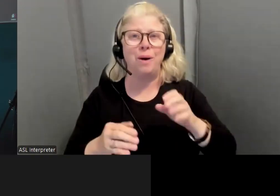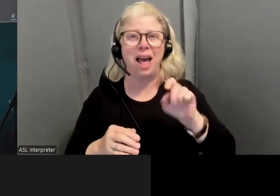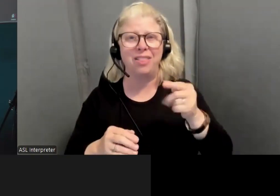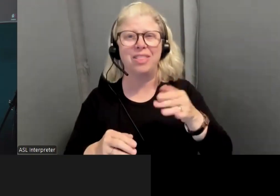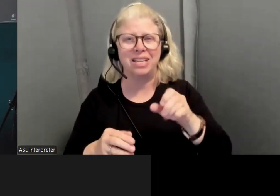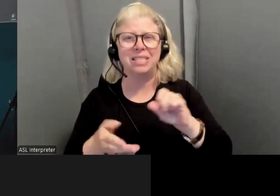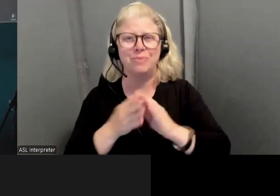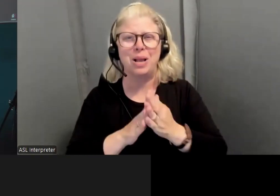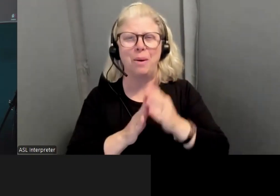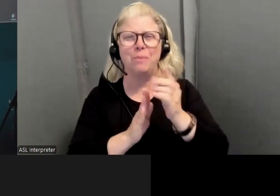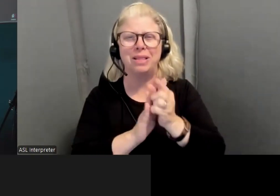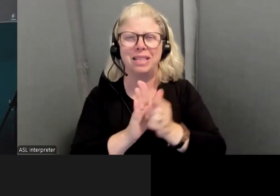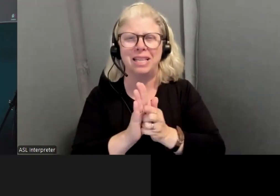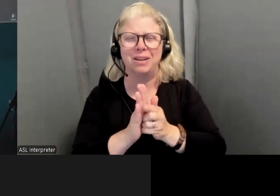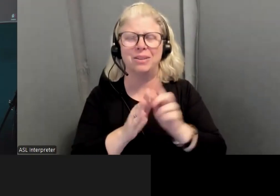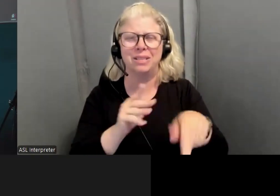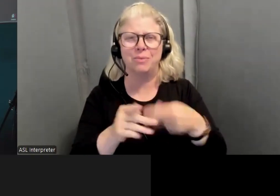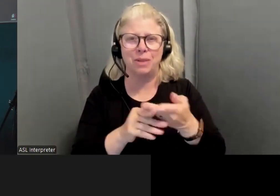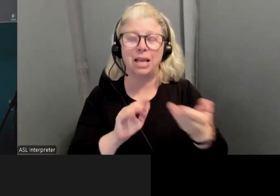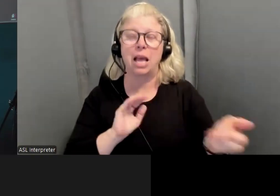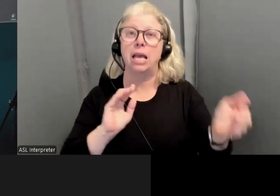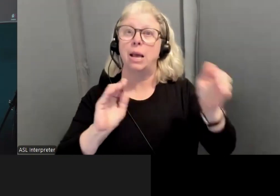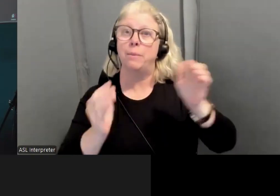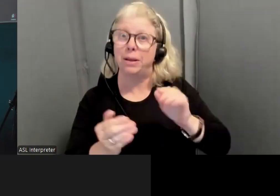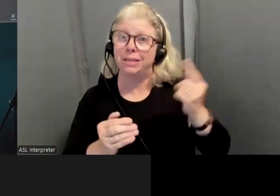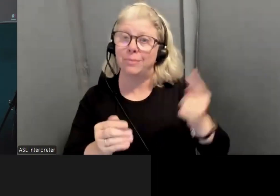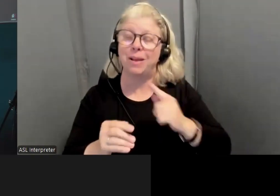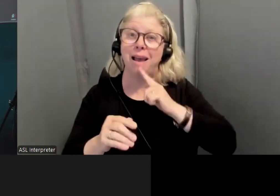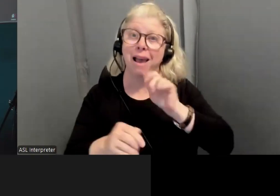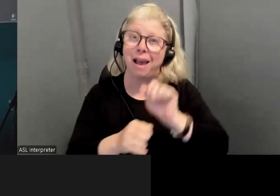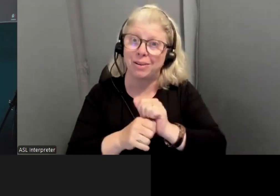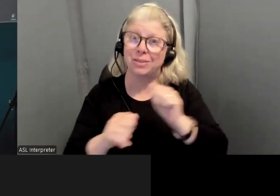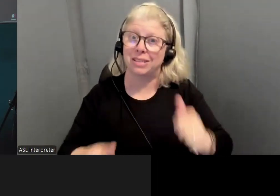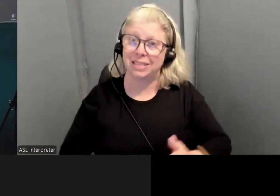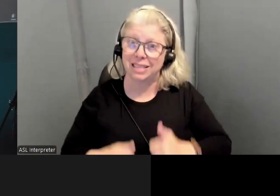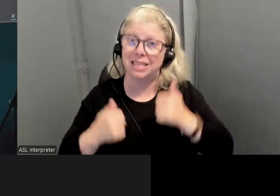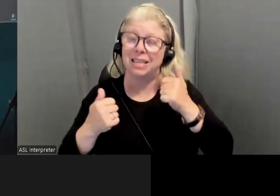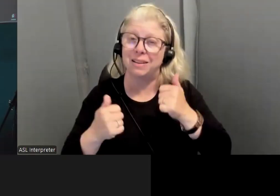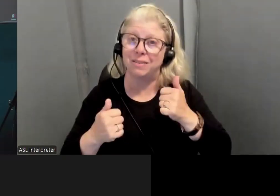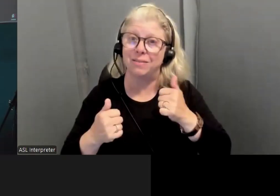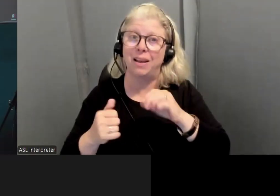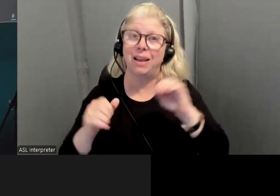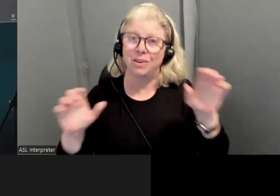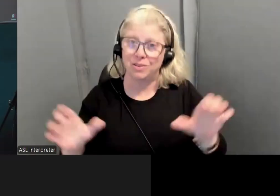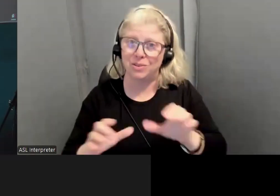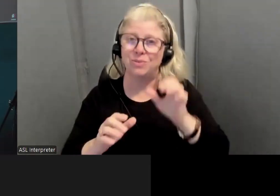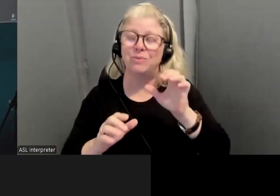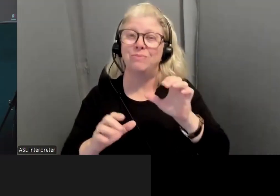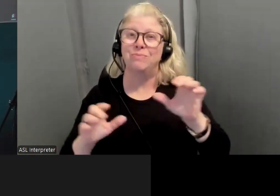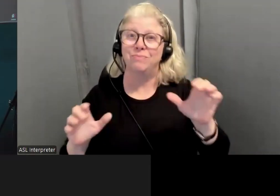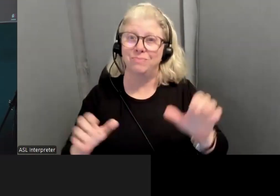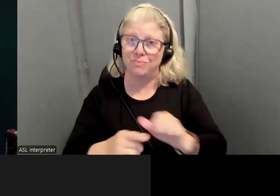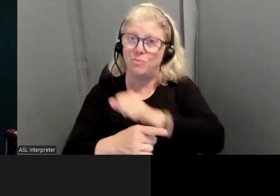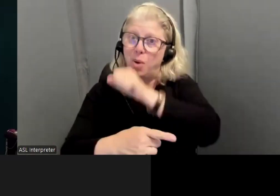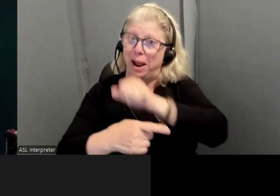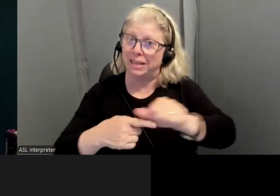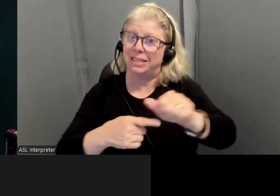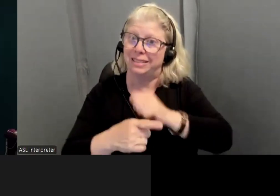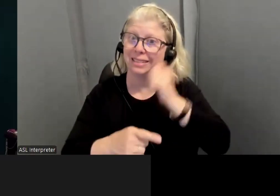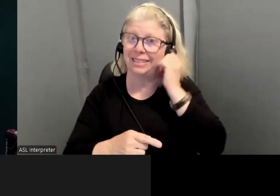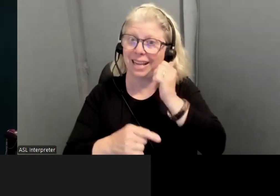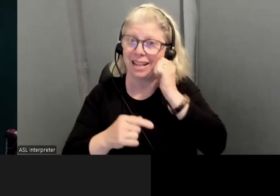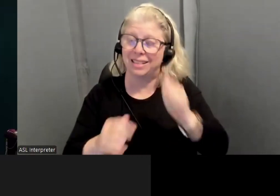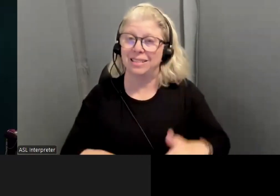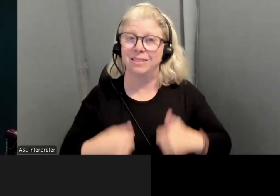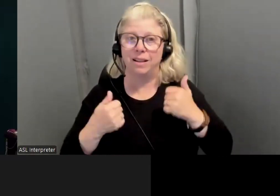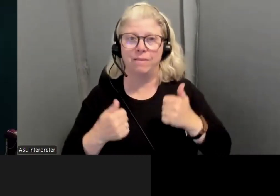a legalistic kind of thing as opposed to something you actually live and actually you practice in your daily life. So following up